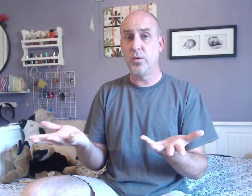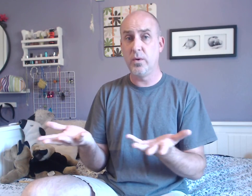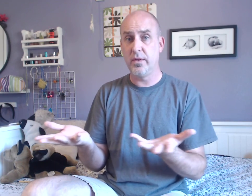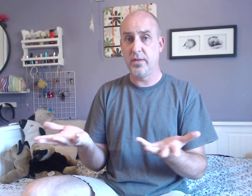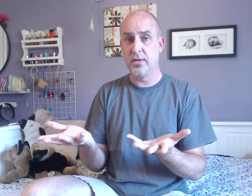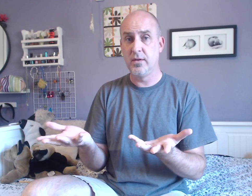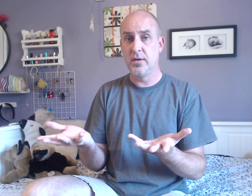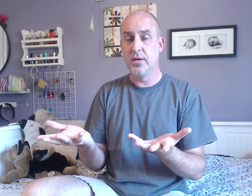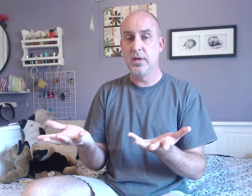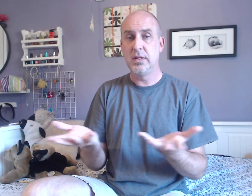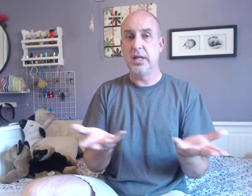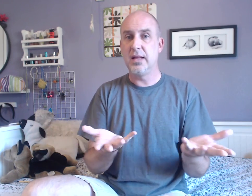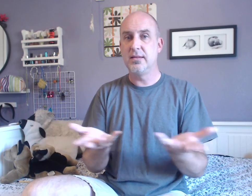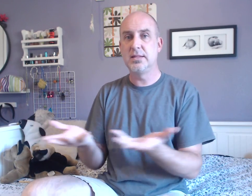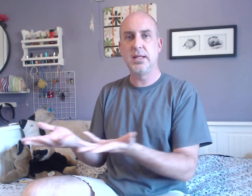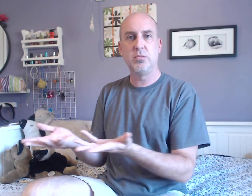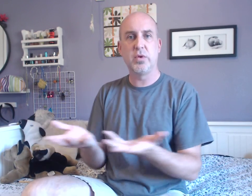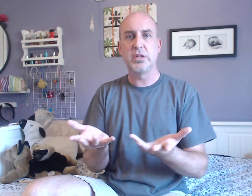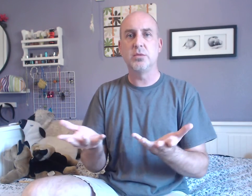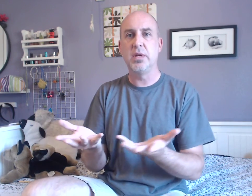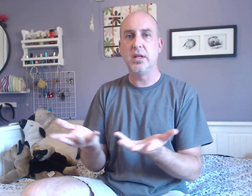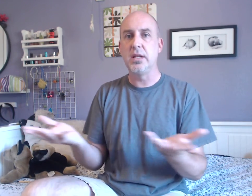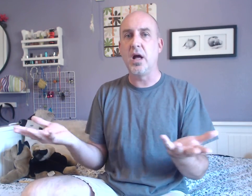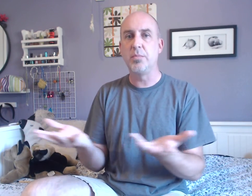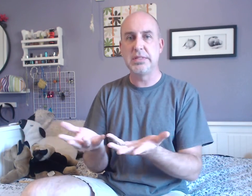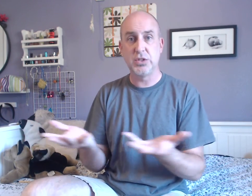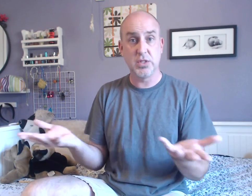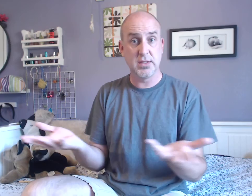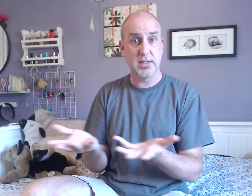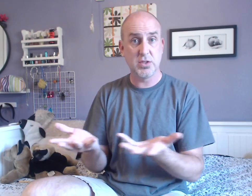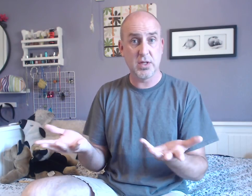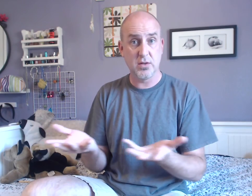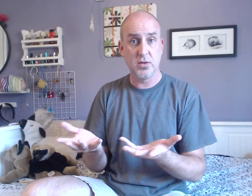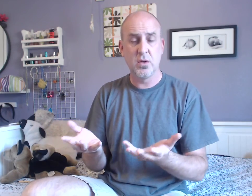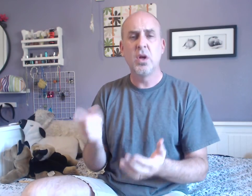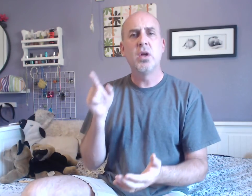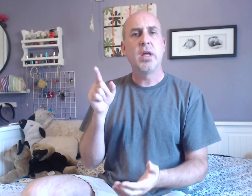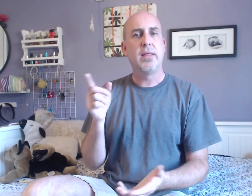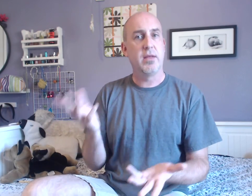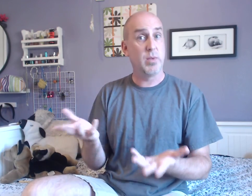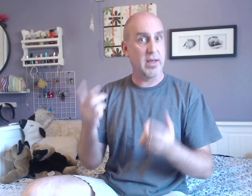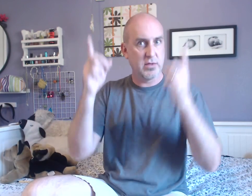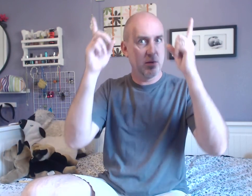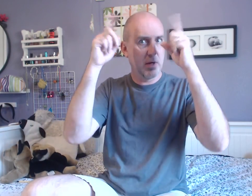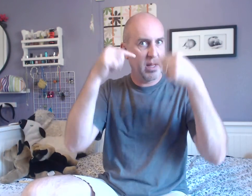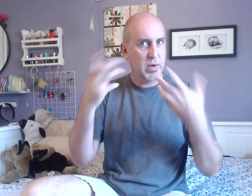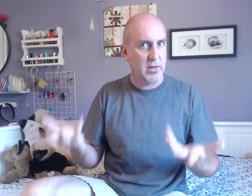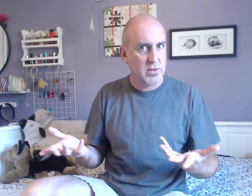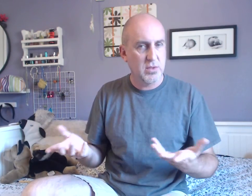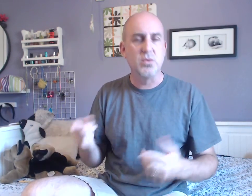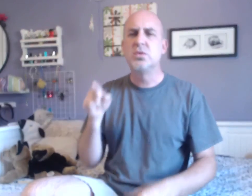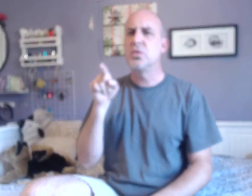forth, not the same direction, but in opposition to each other. And then we have to do our eyebrows too.